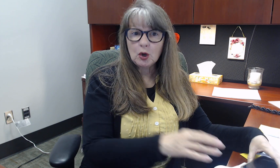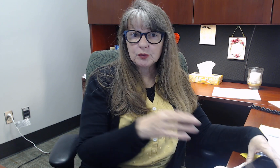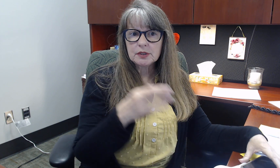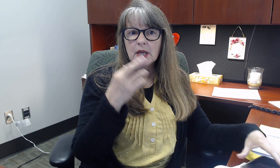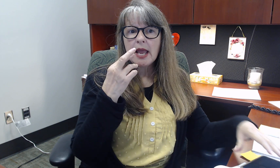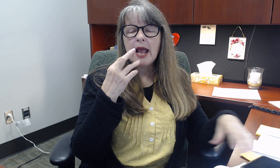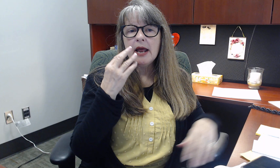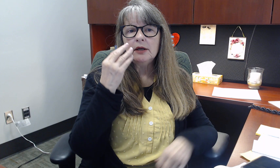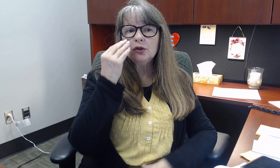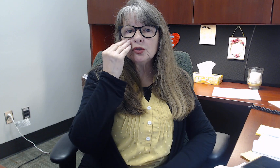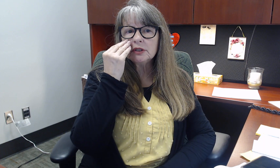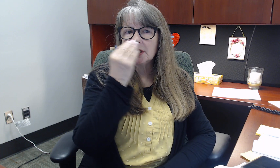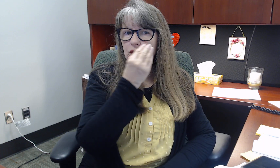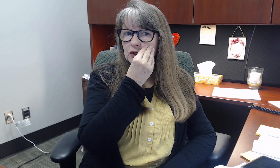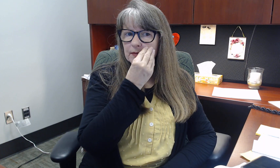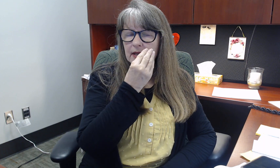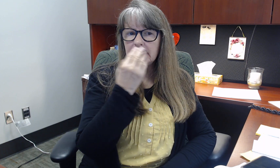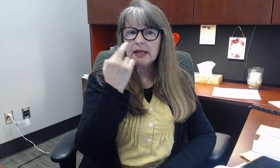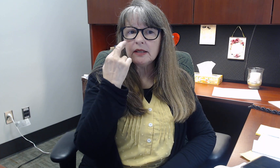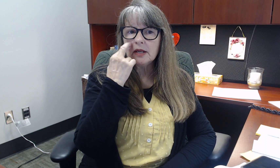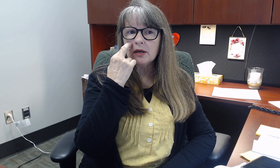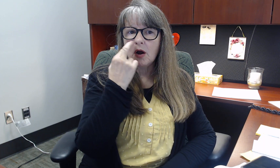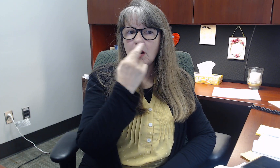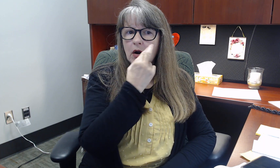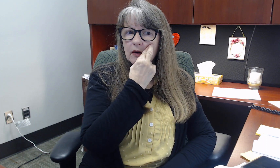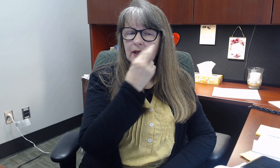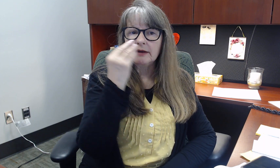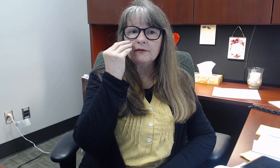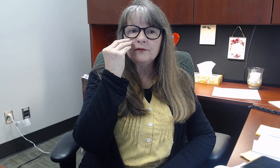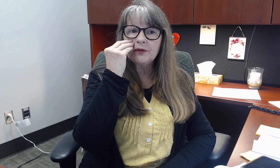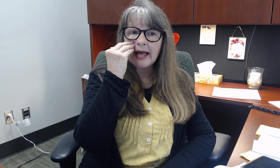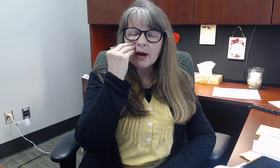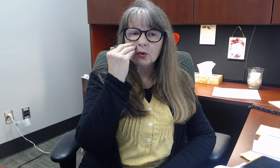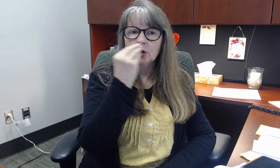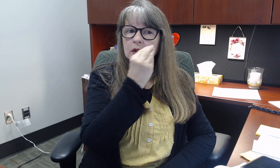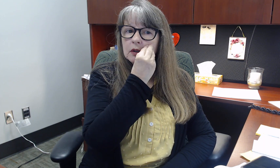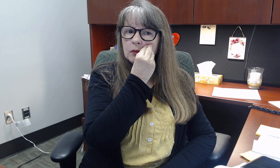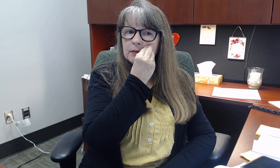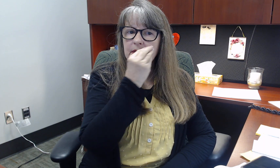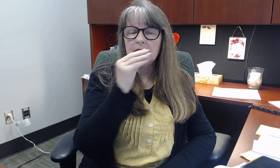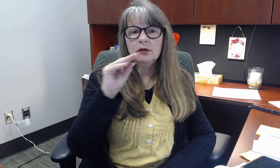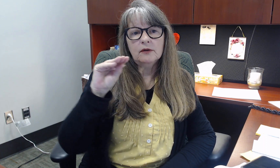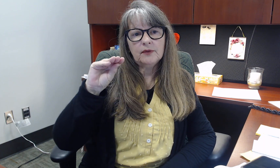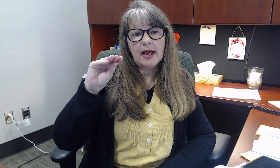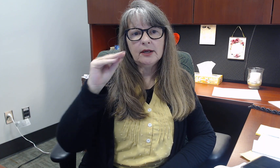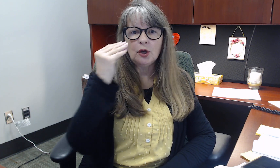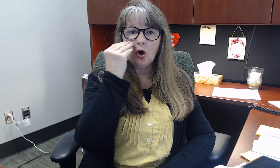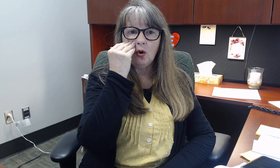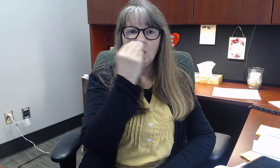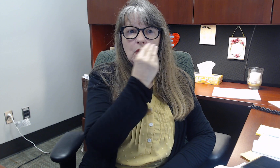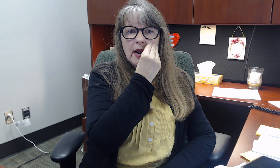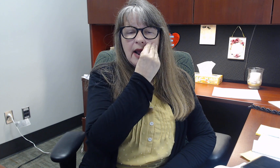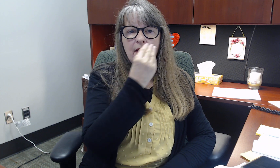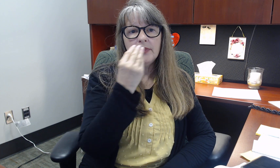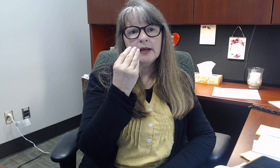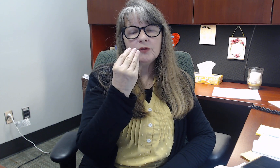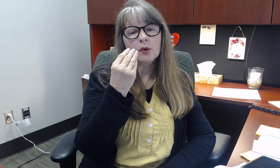Rose, and usually it's because you're smelling it. And R, like flower would be the flattened O, and then if you want